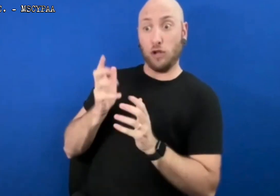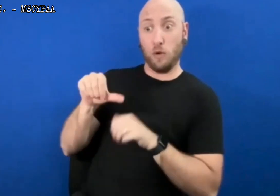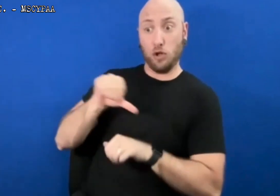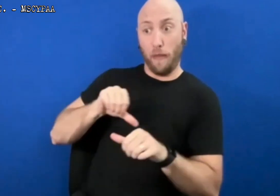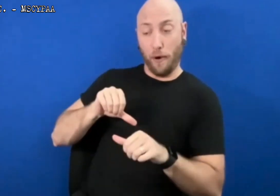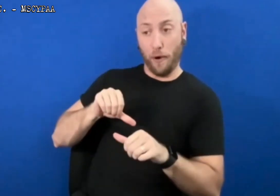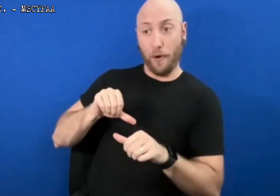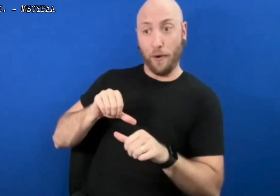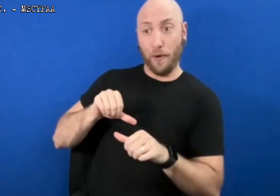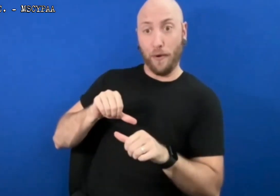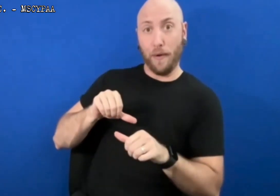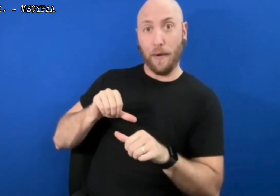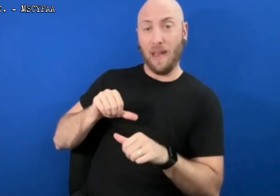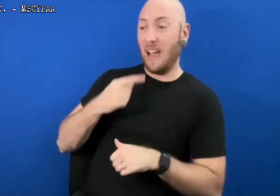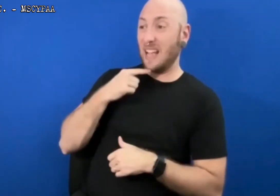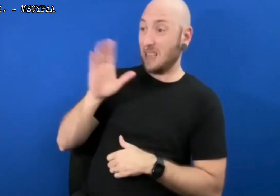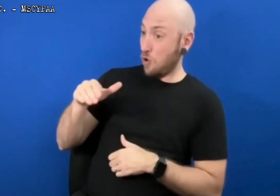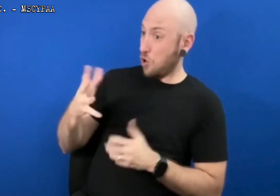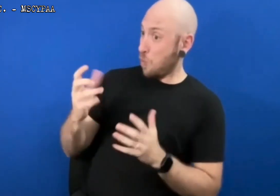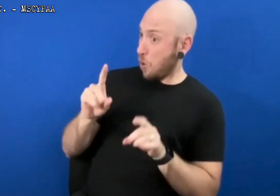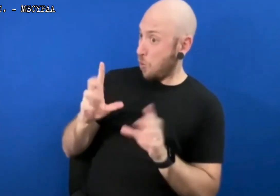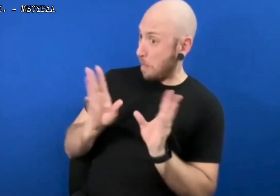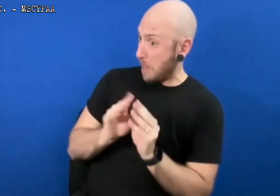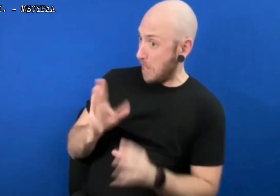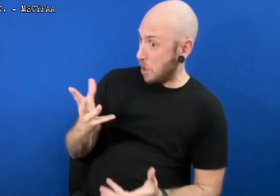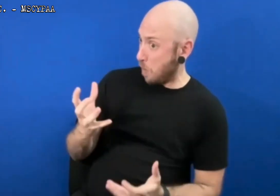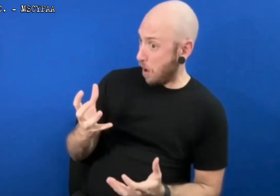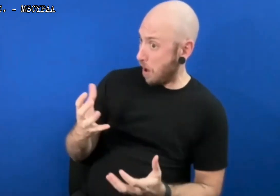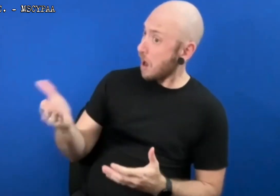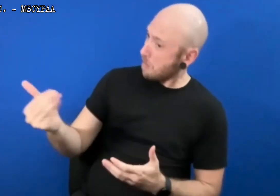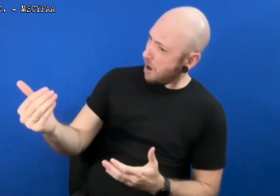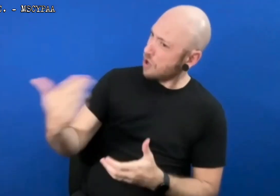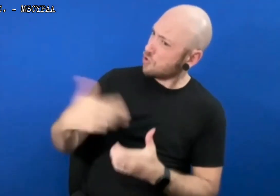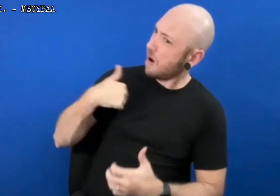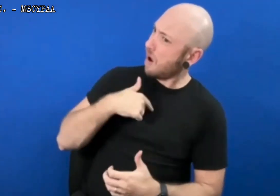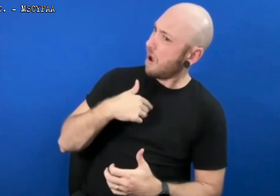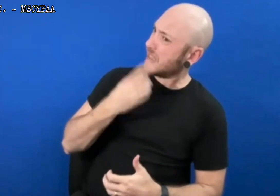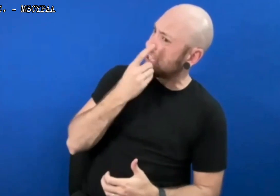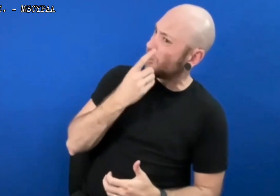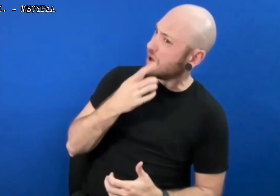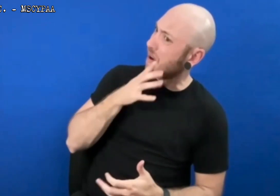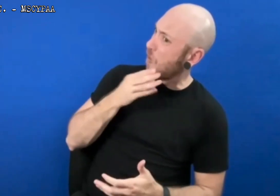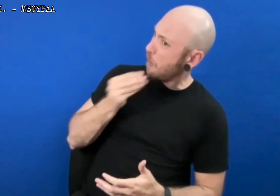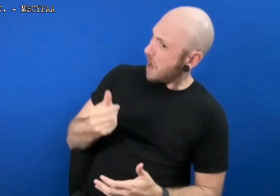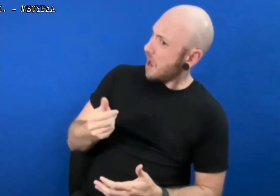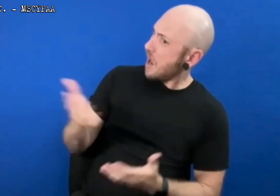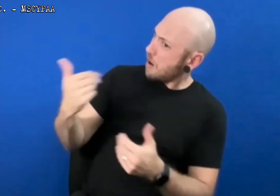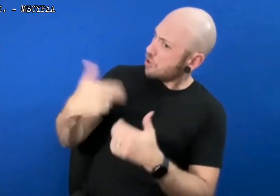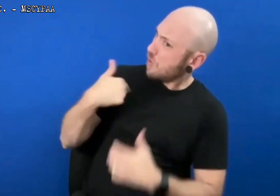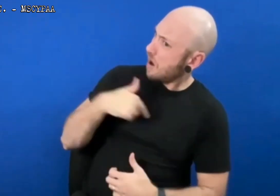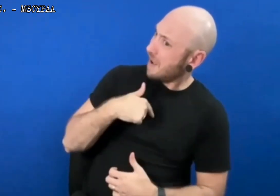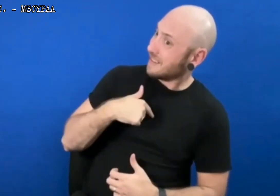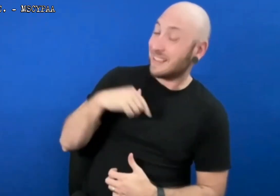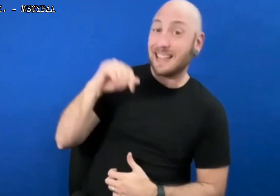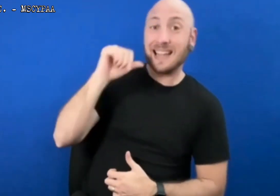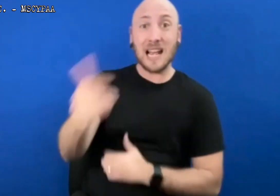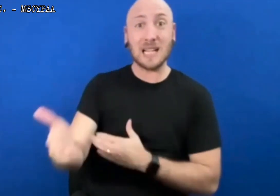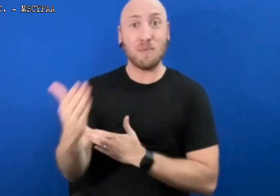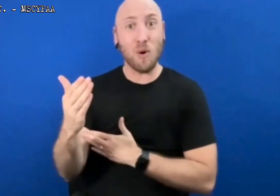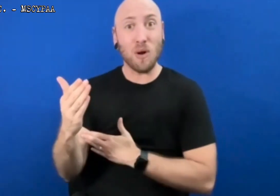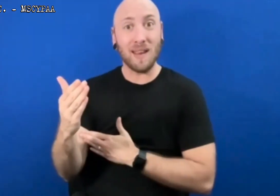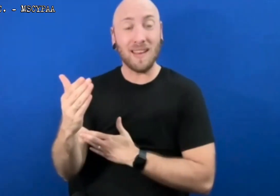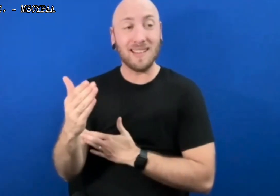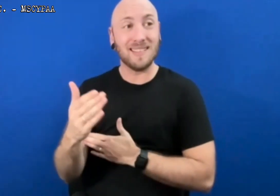I asked her if she wanted to go to Worcester Young People's. I invited her out to dinner. I told her I'd pay for her. And like the next day I got that